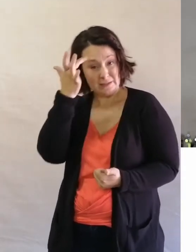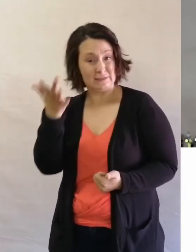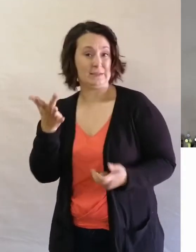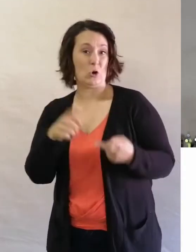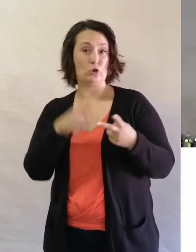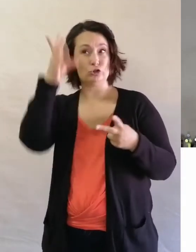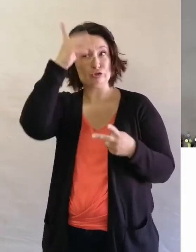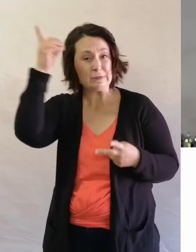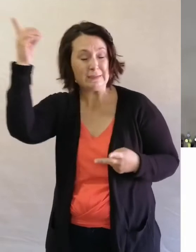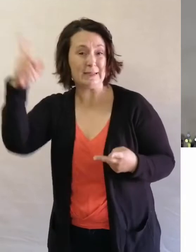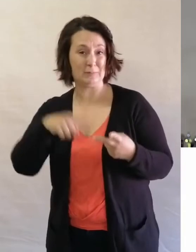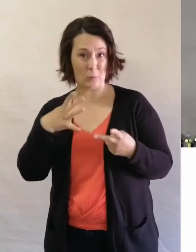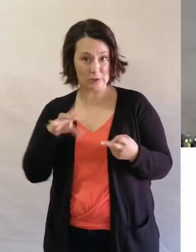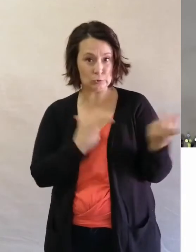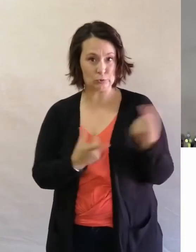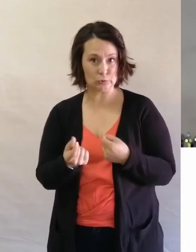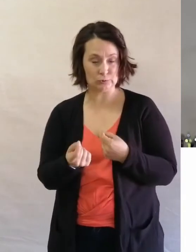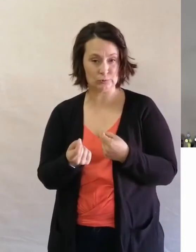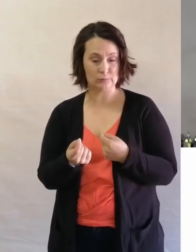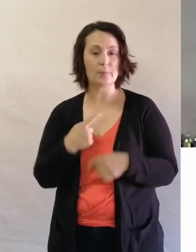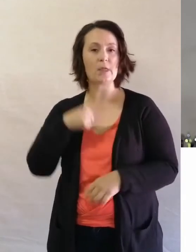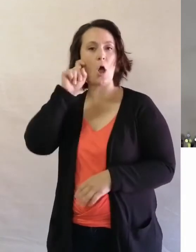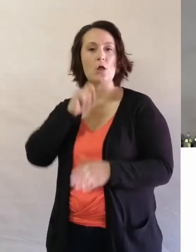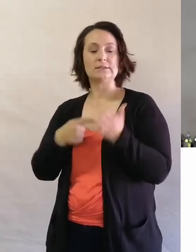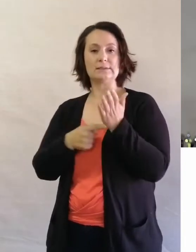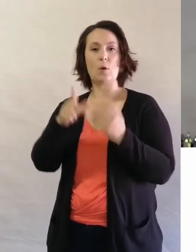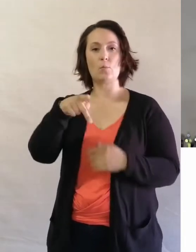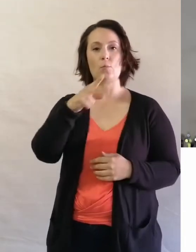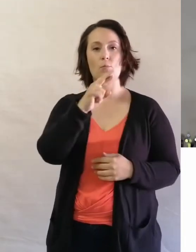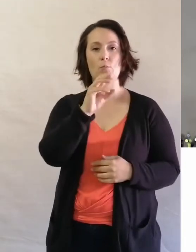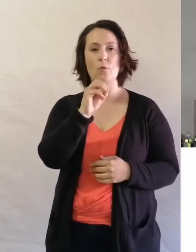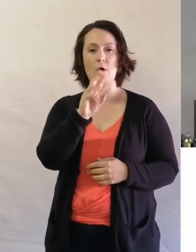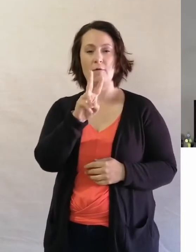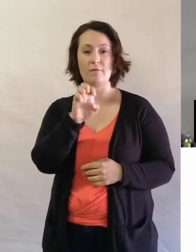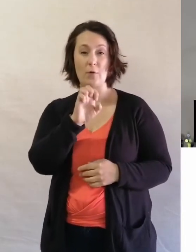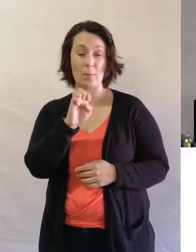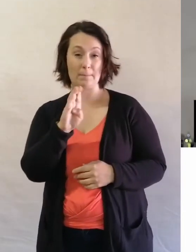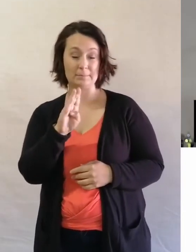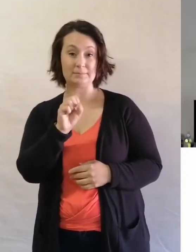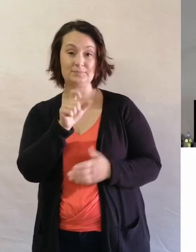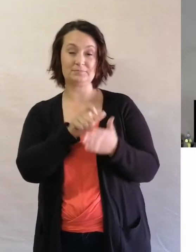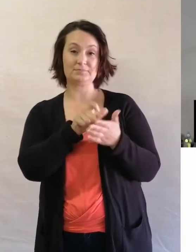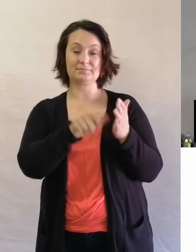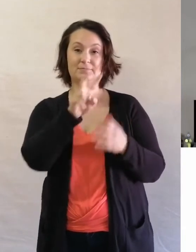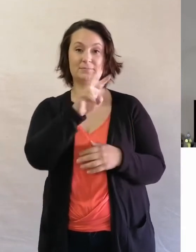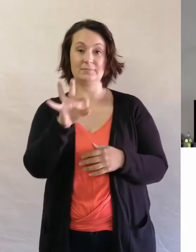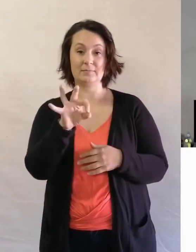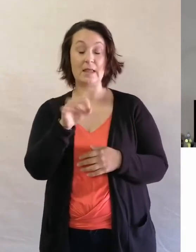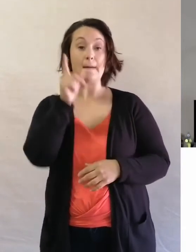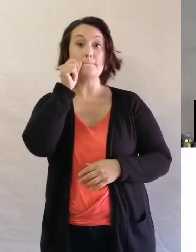dreams? You know, even back in the Old Testament, in Proverbs 23, it says this, as a man thinks, so he